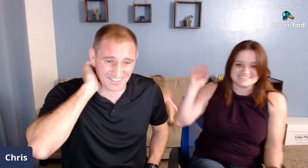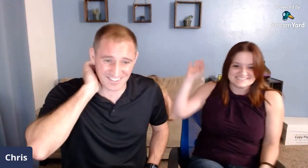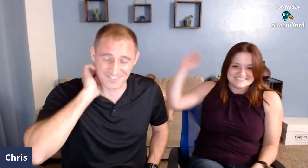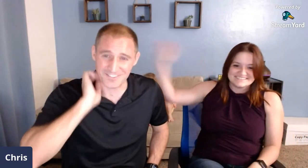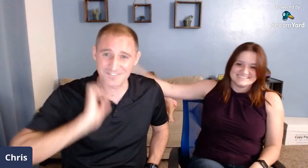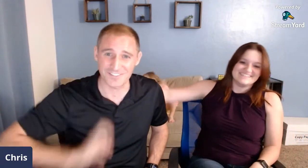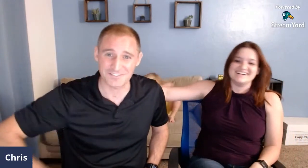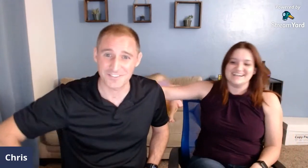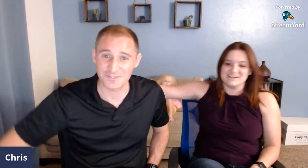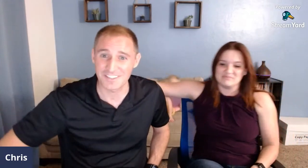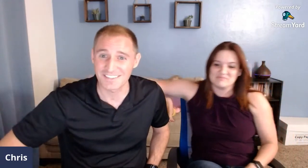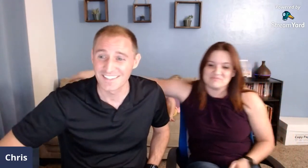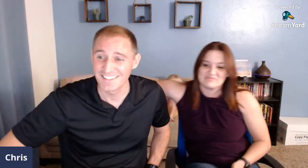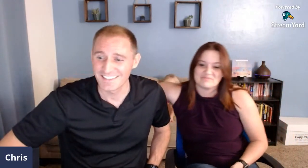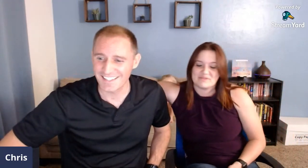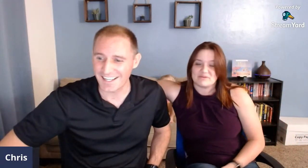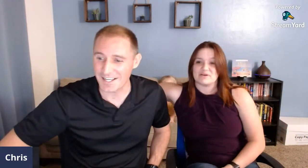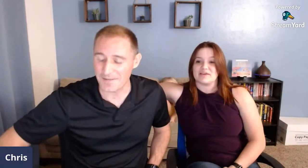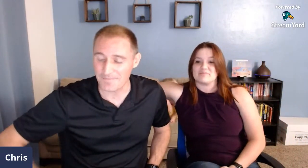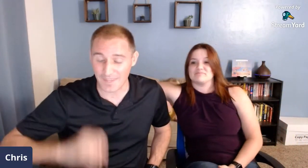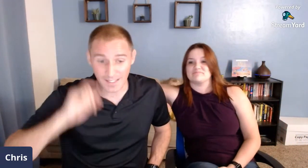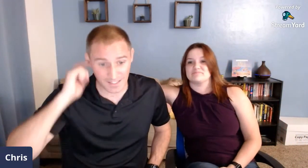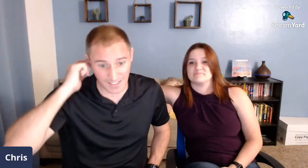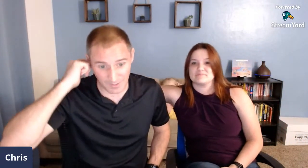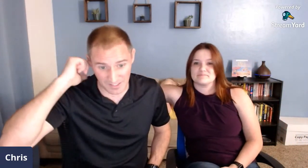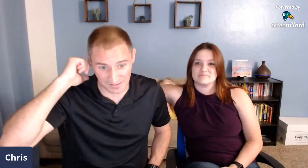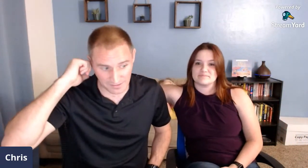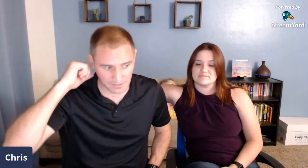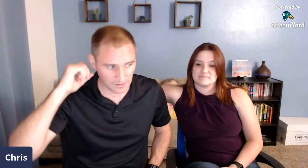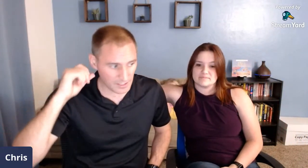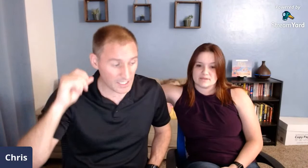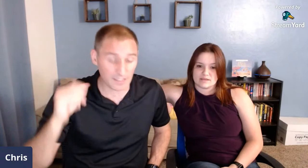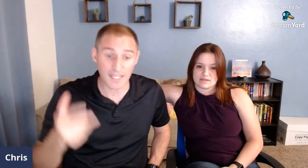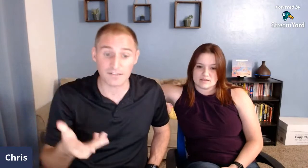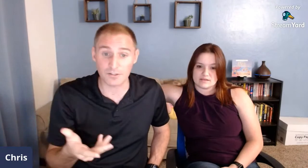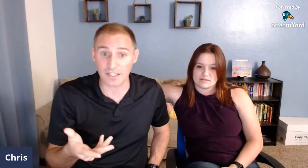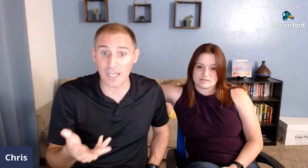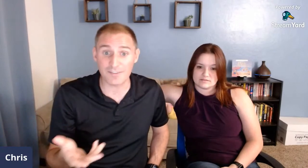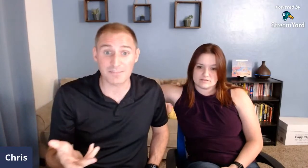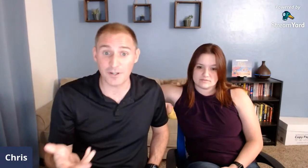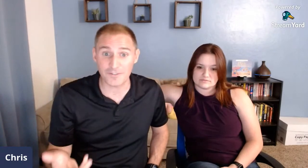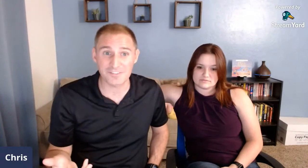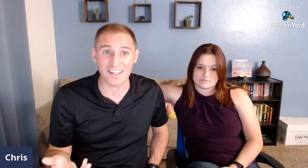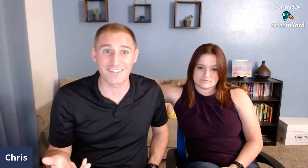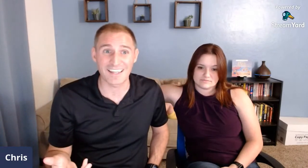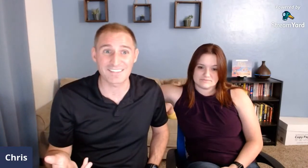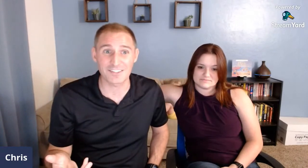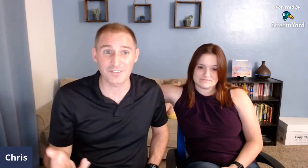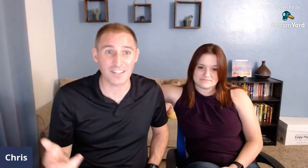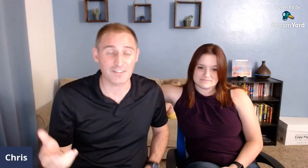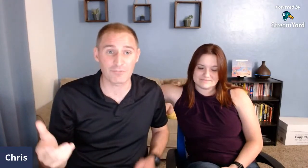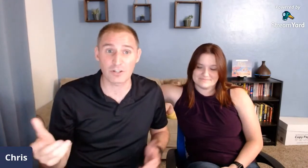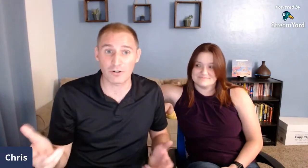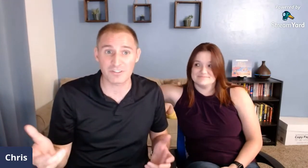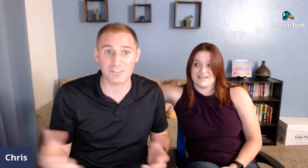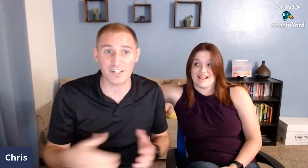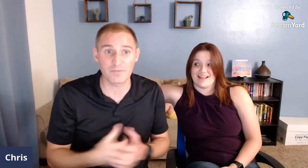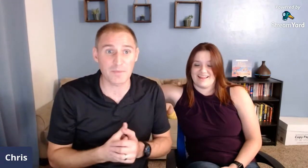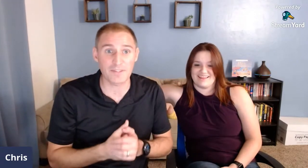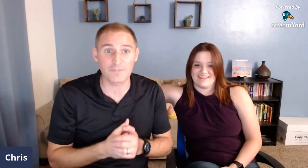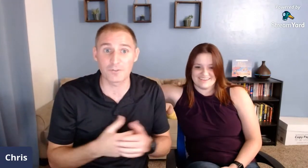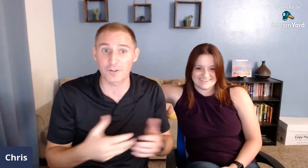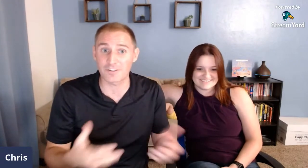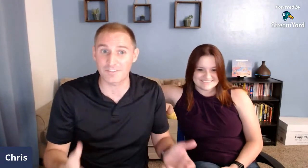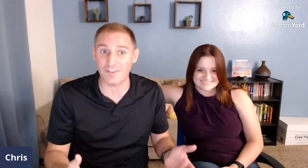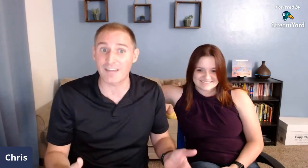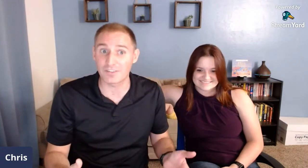us know what your first phone was. Anyways, yeah, so like you have these smartphones now, and so like record yourself.